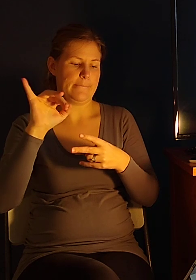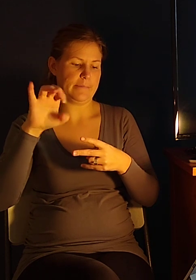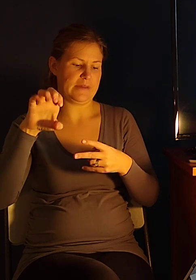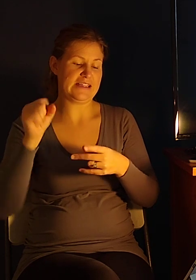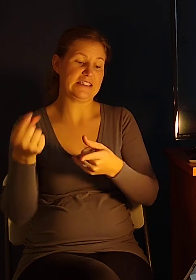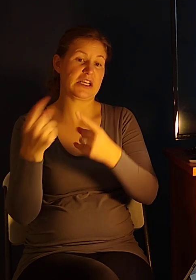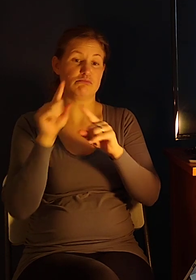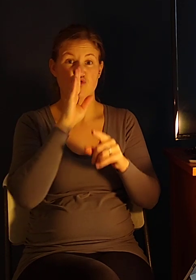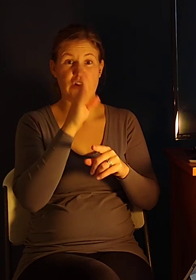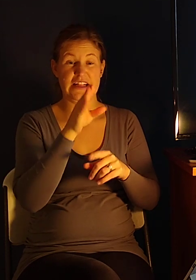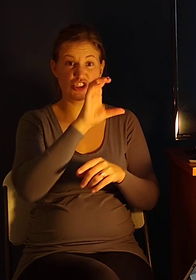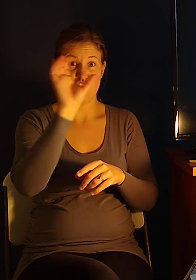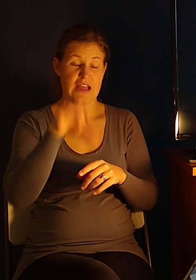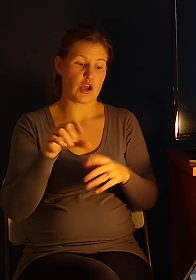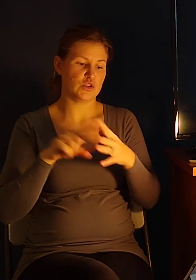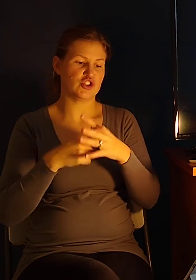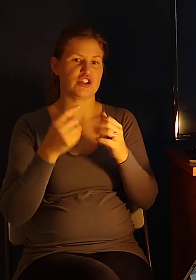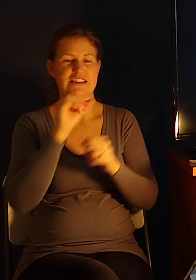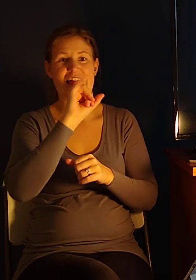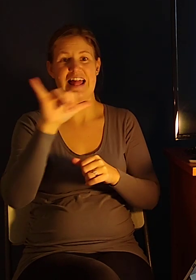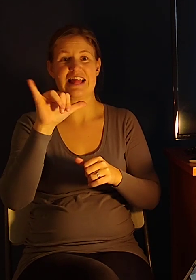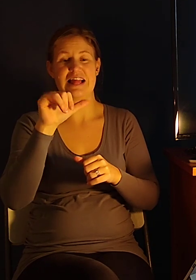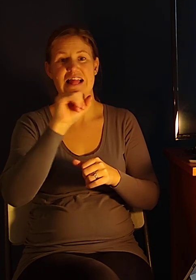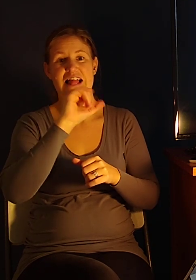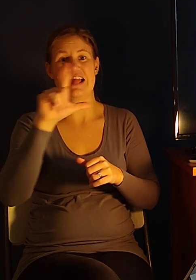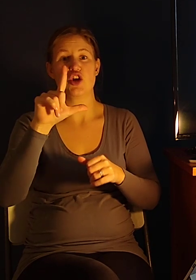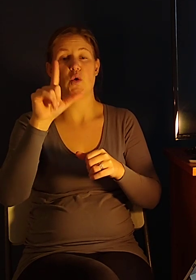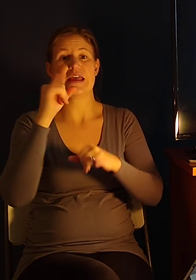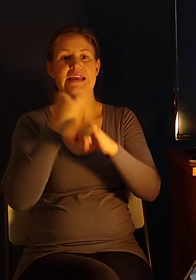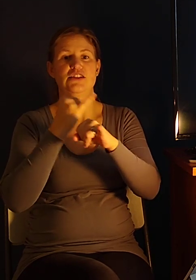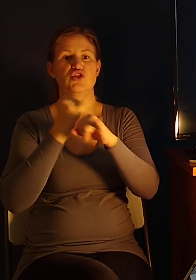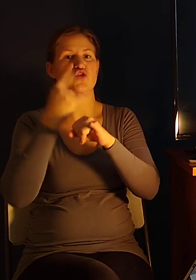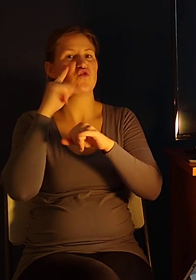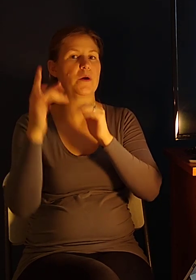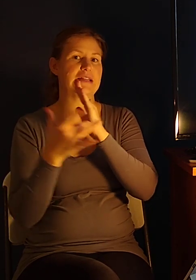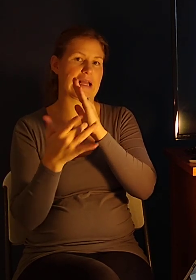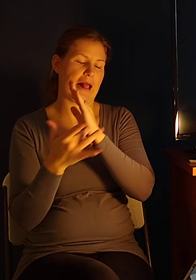he starts the Illinois Institute of Technology.